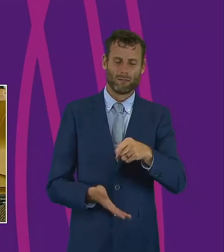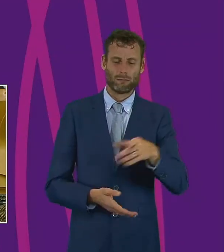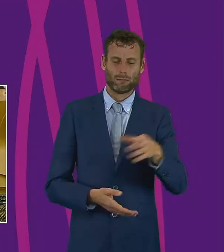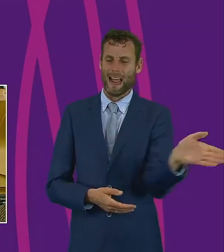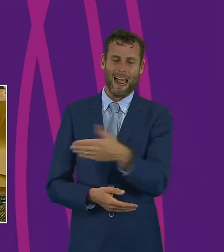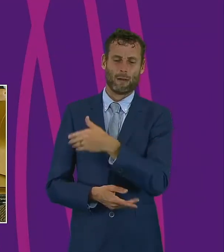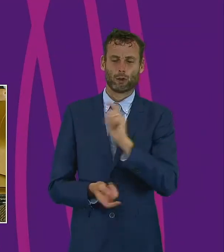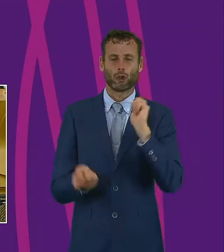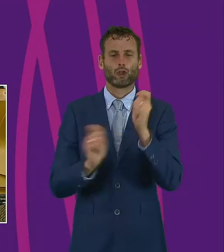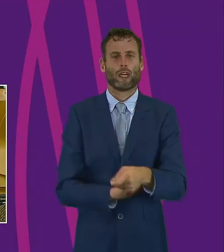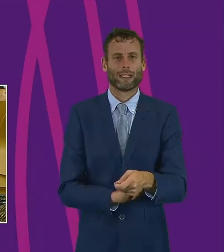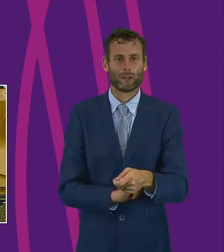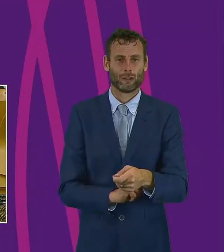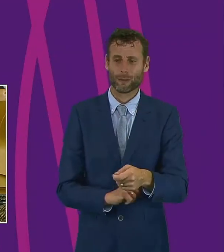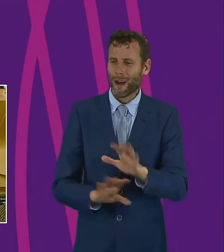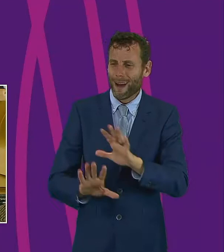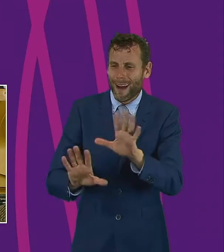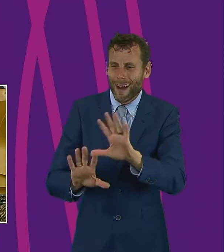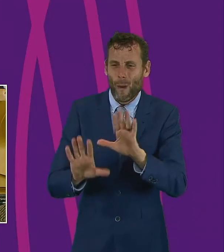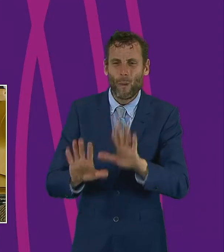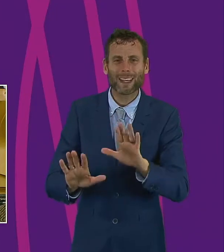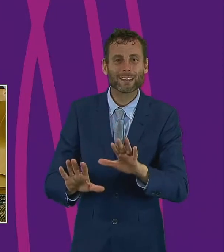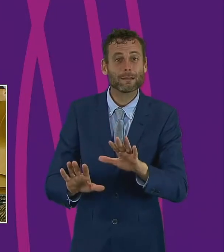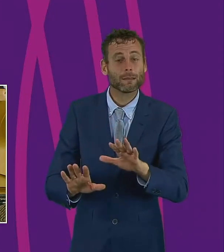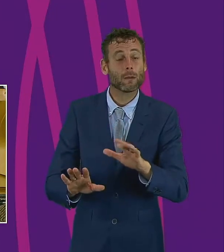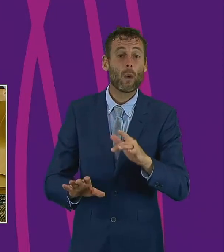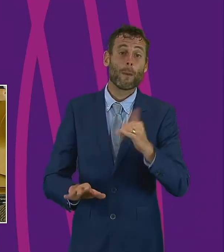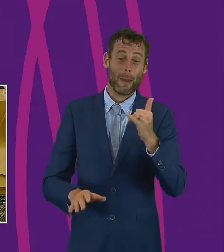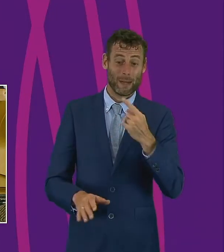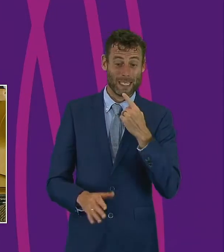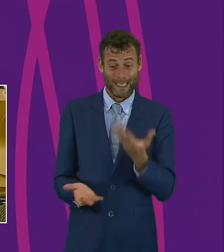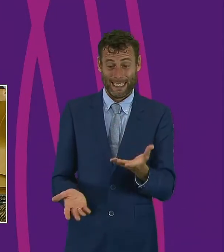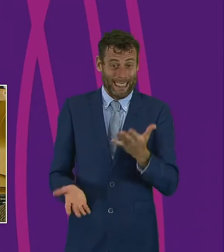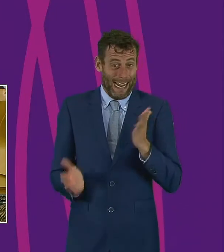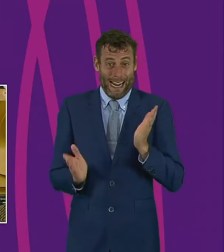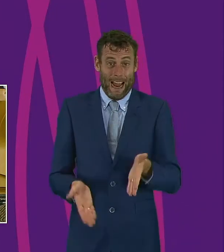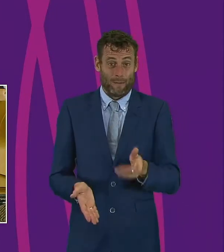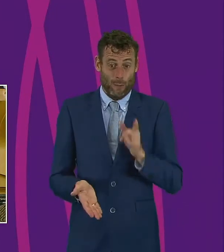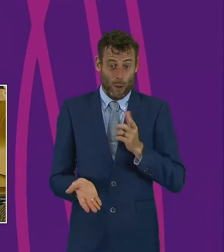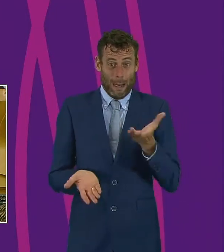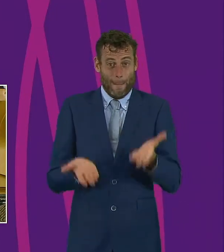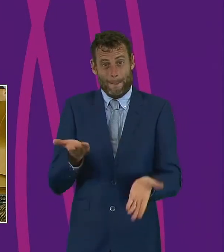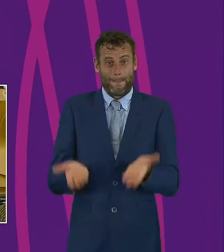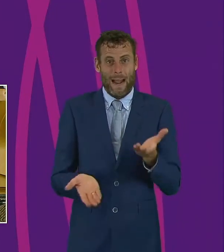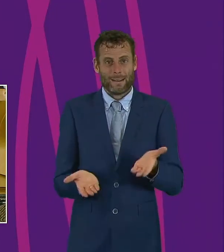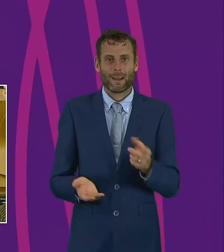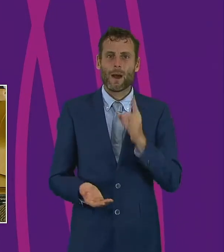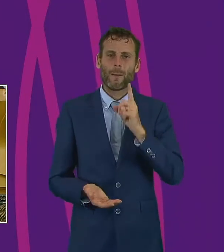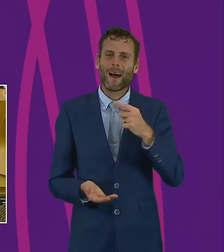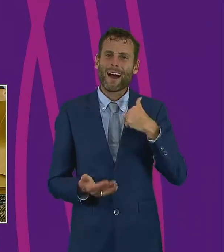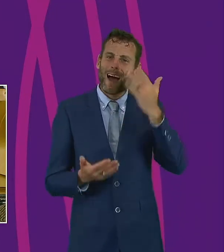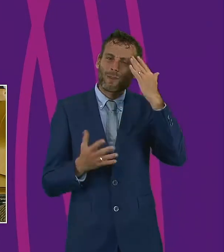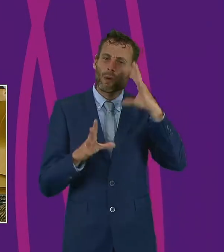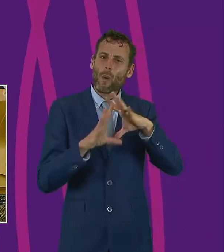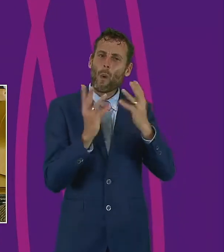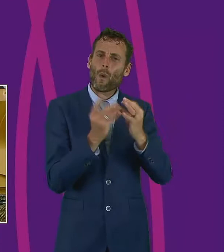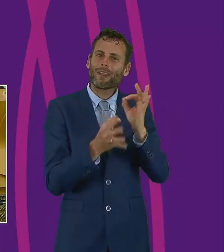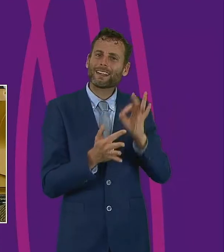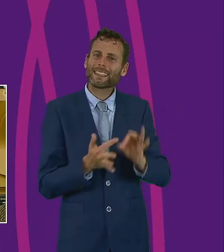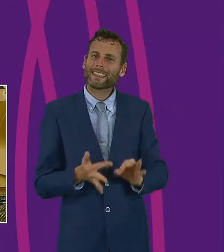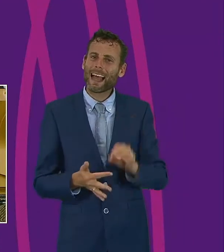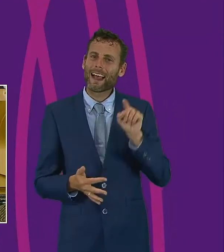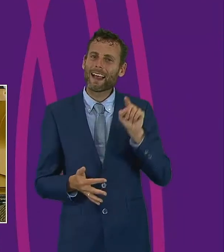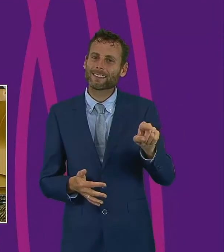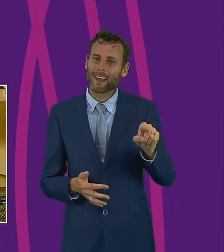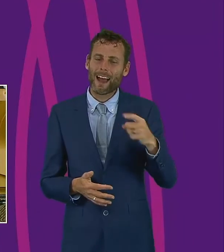unenviable decisions that everybody's having to make to get that balance as right as possible. But given that I don't know all the details of this, I will happily have it